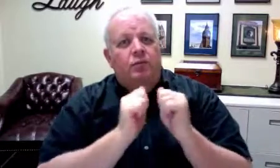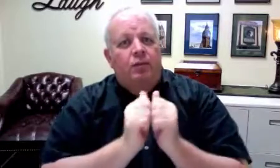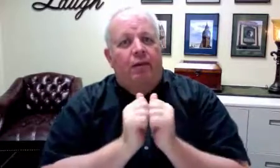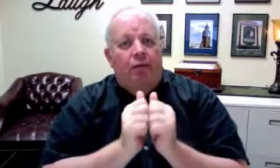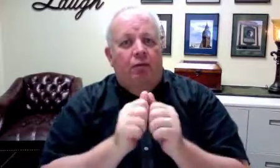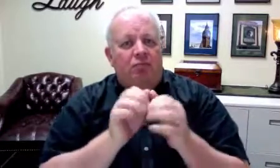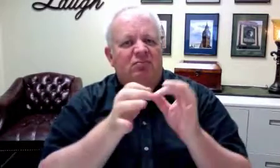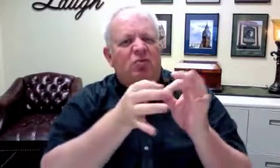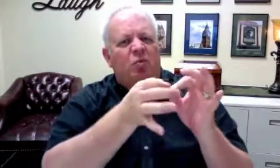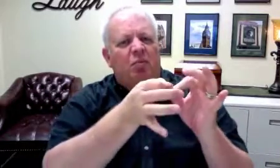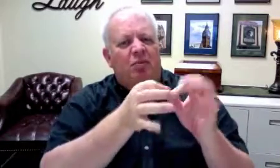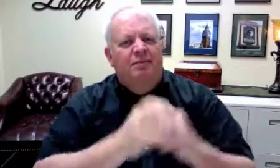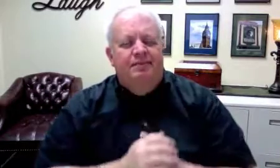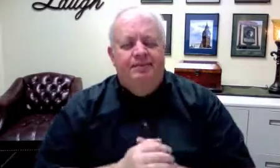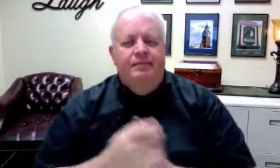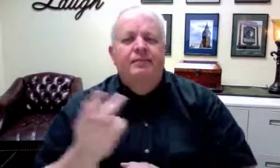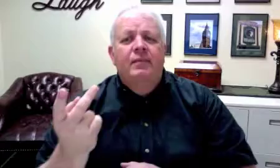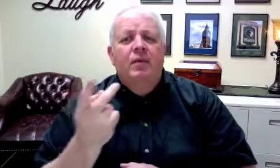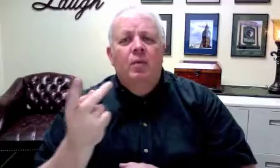We both worked for the same agency in Austin,